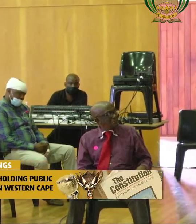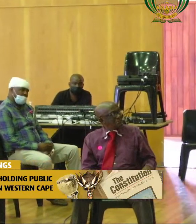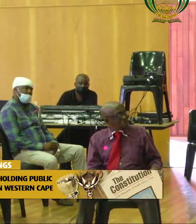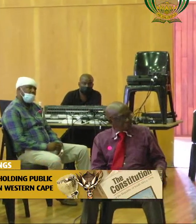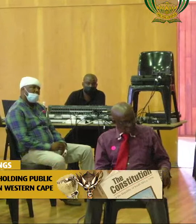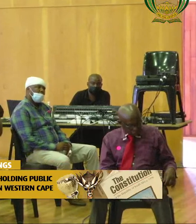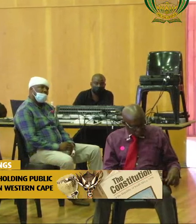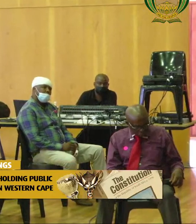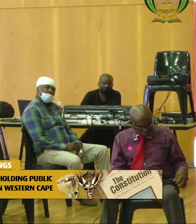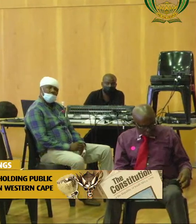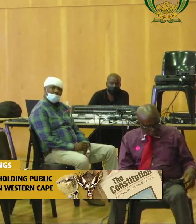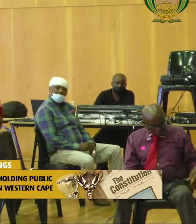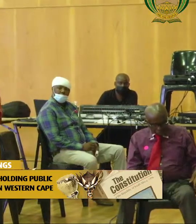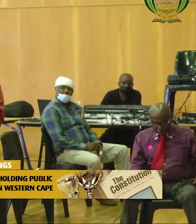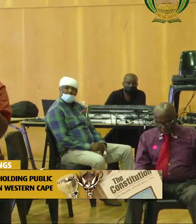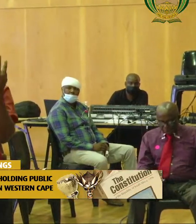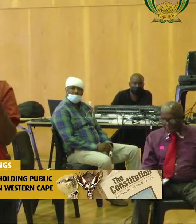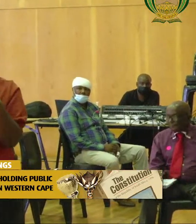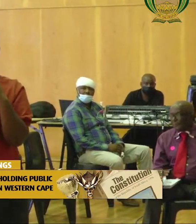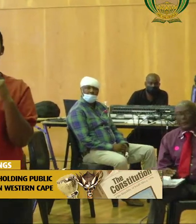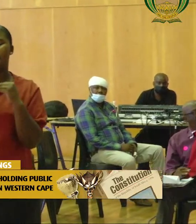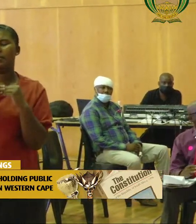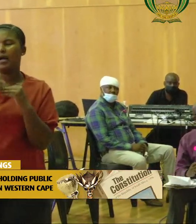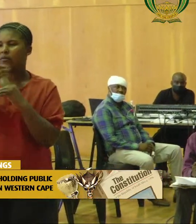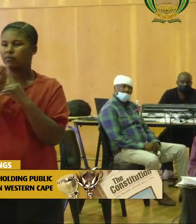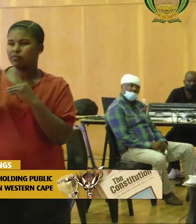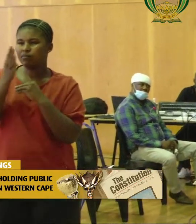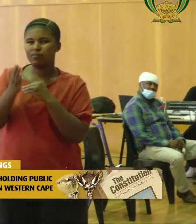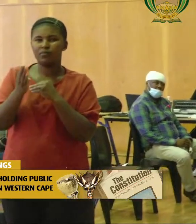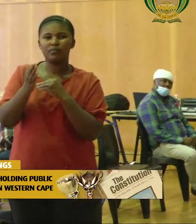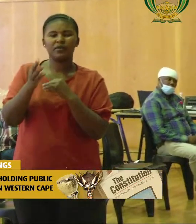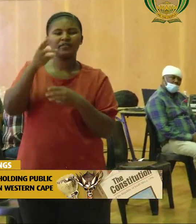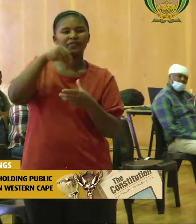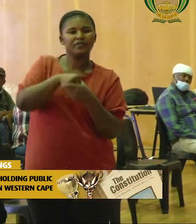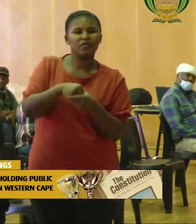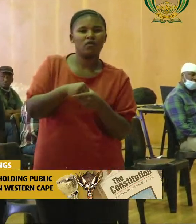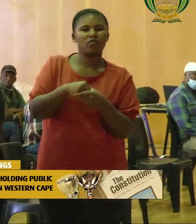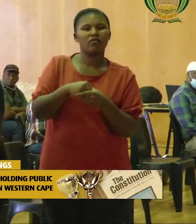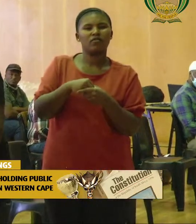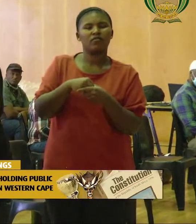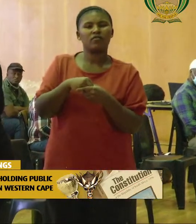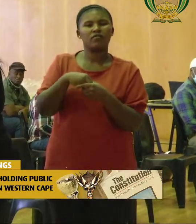corrupt officials and members who are interfering with the